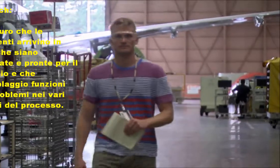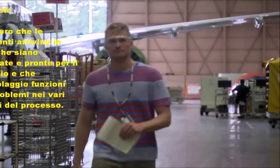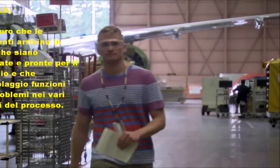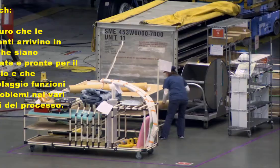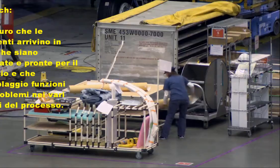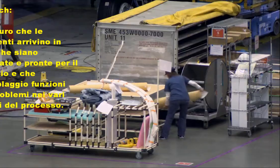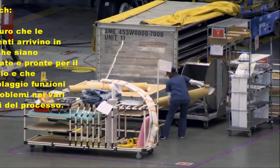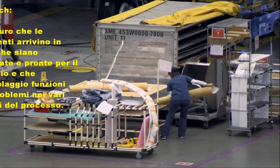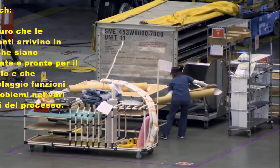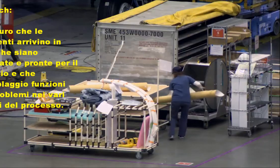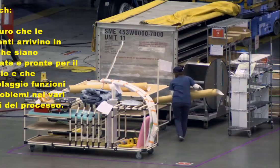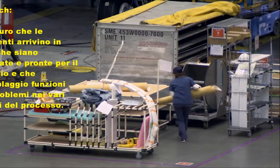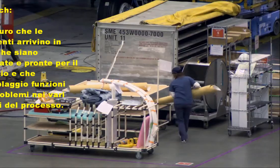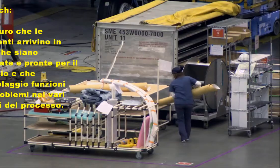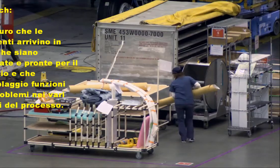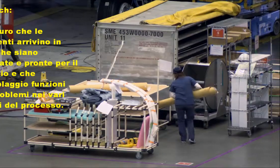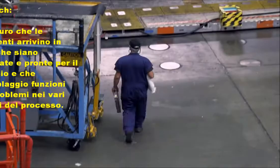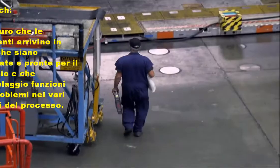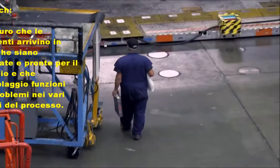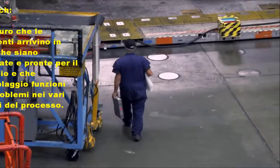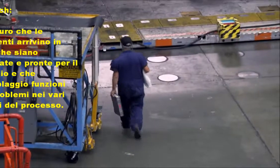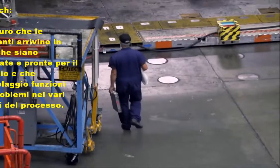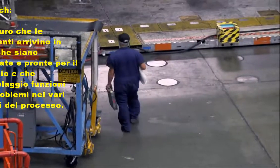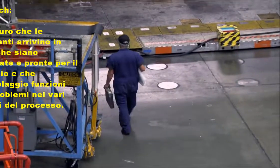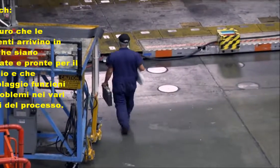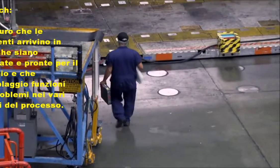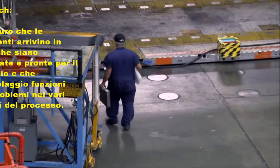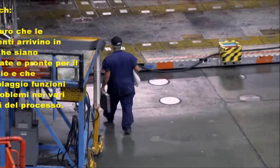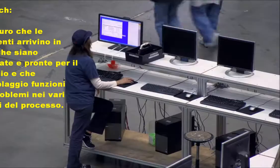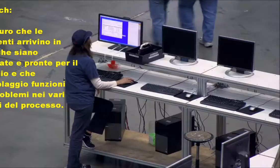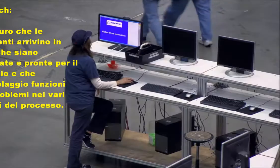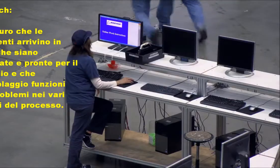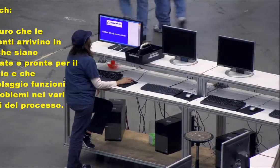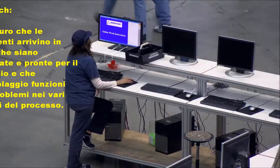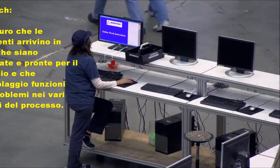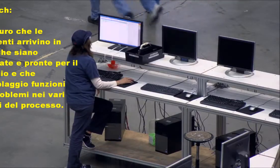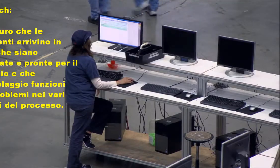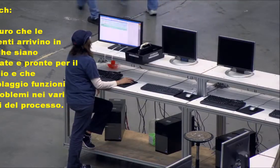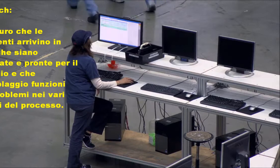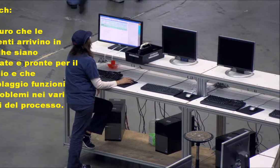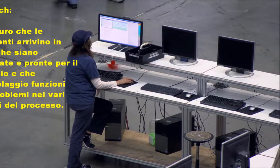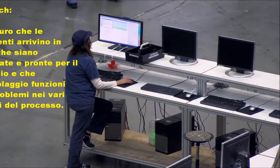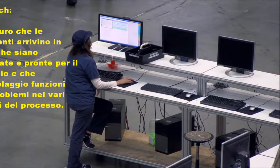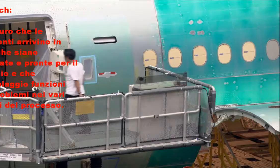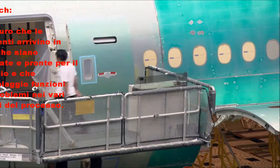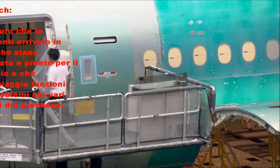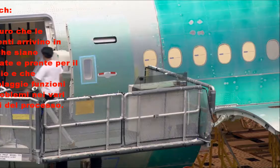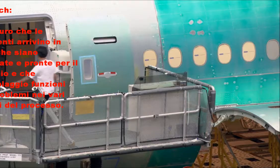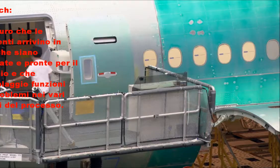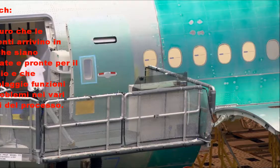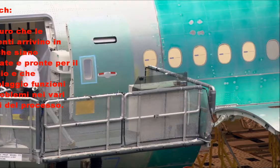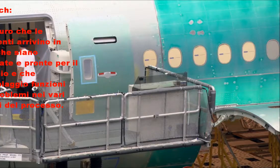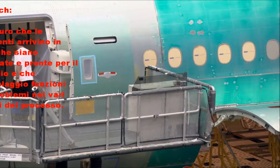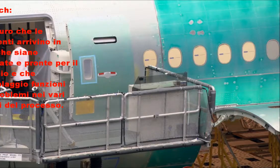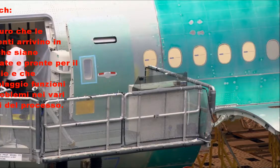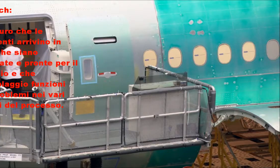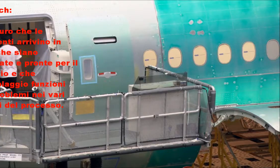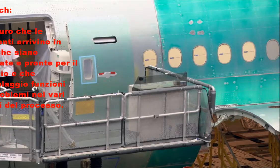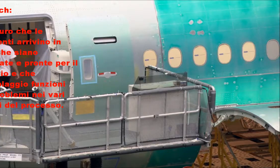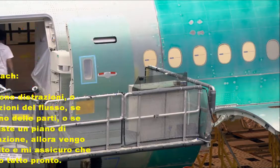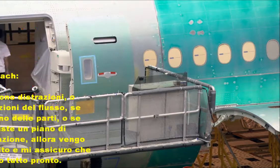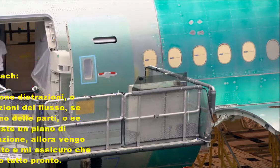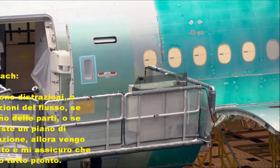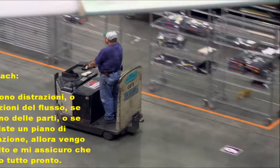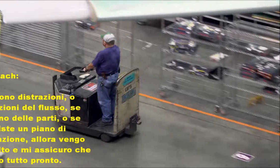I make sure that the parts arrive on time, they're assembled and they're ready to build, and that the assembly runs smoothly as it goes through the